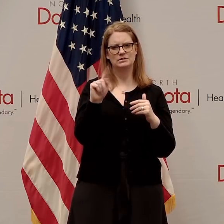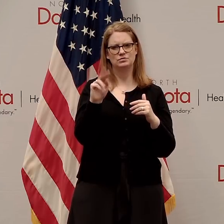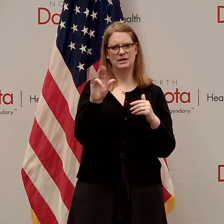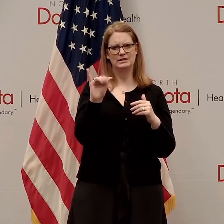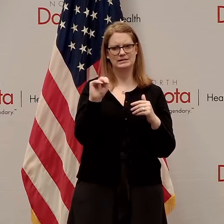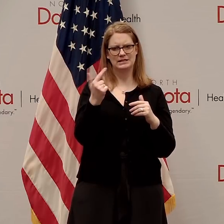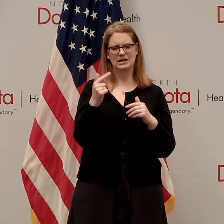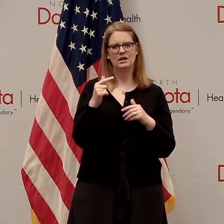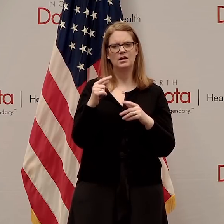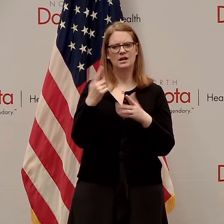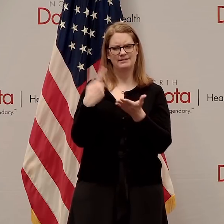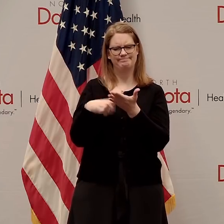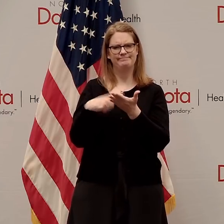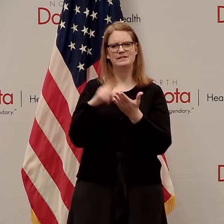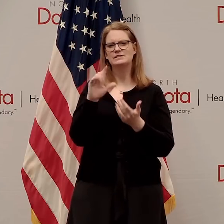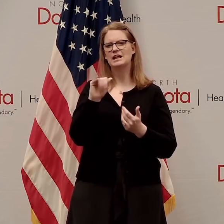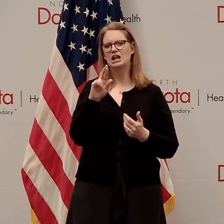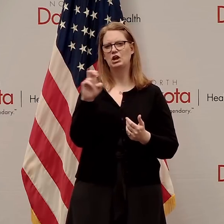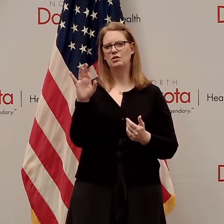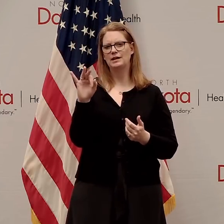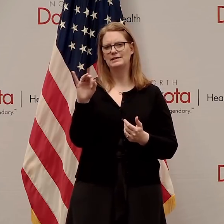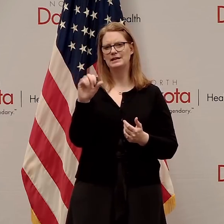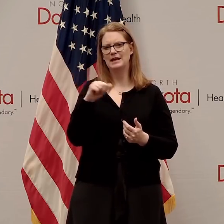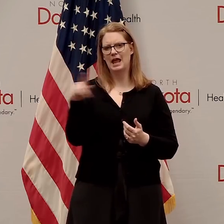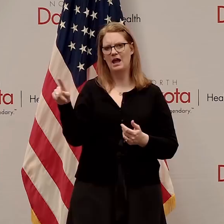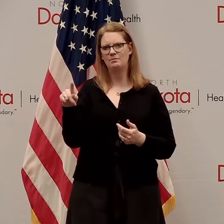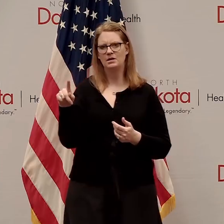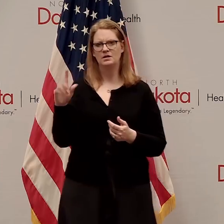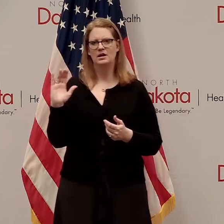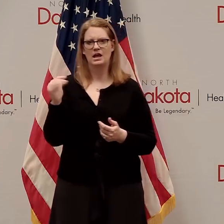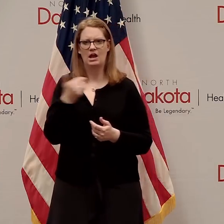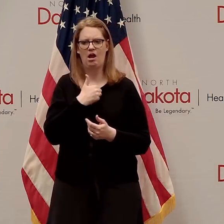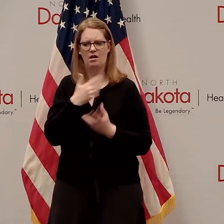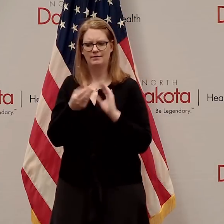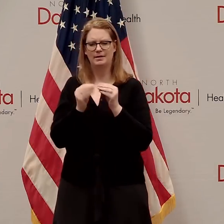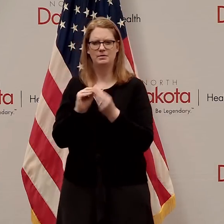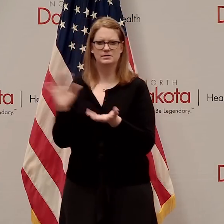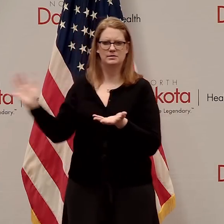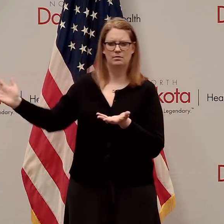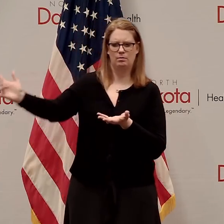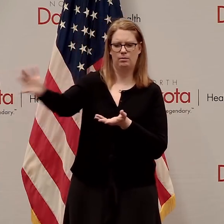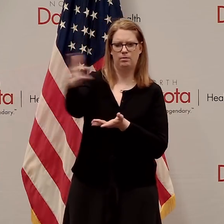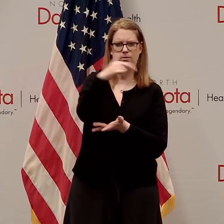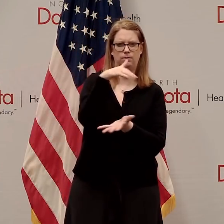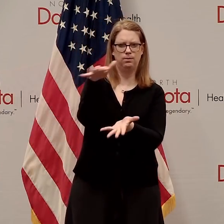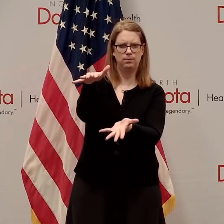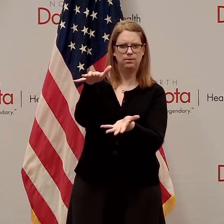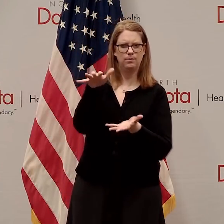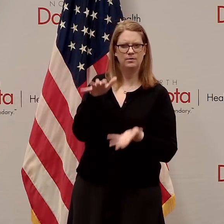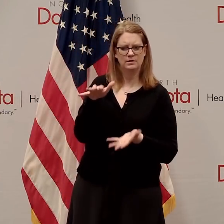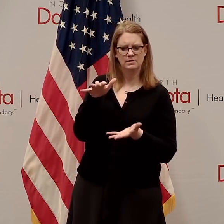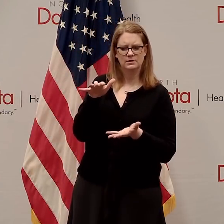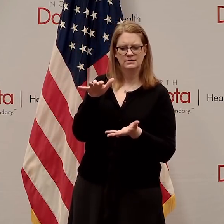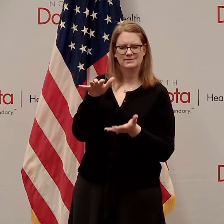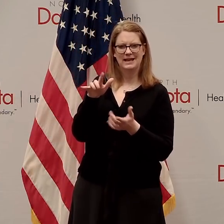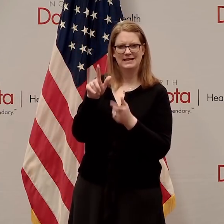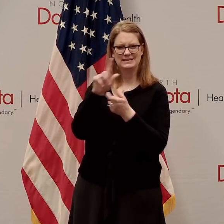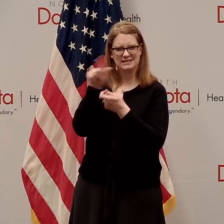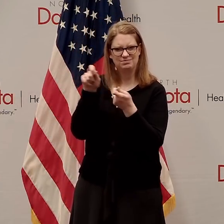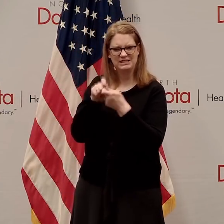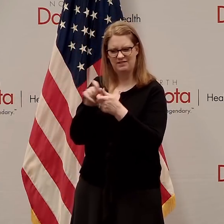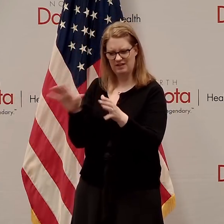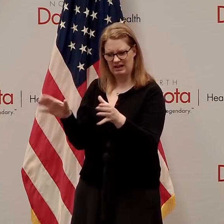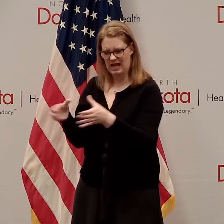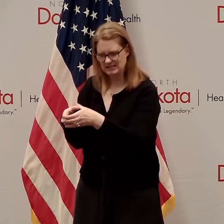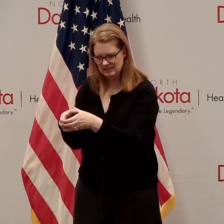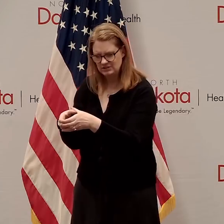CARE-19 app, and our efforts to build a database to help be able to make sure that we can do targeted isolation versus